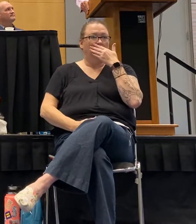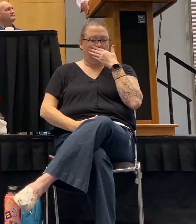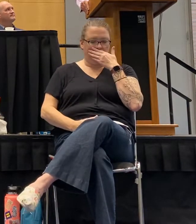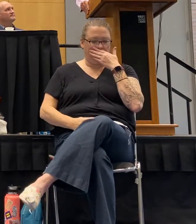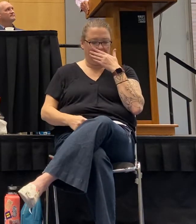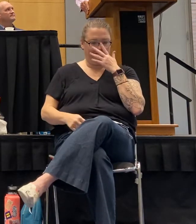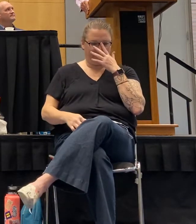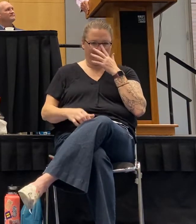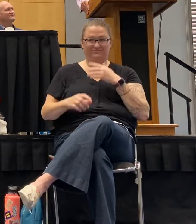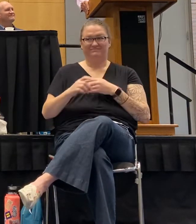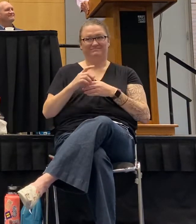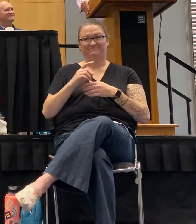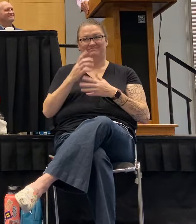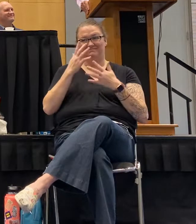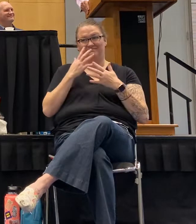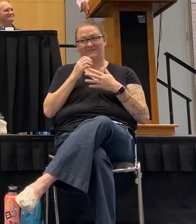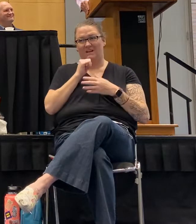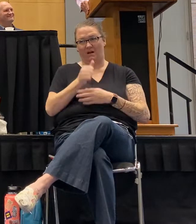Unfortunately, we were not.